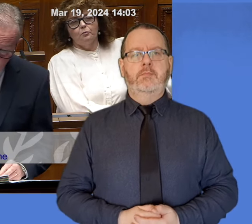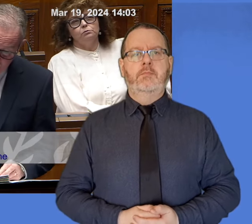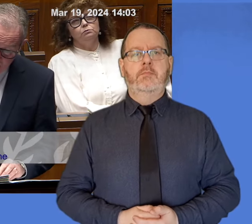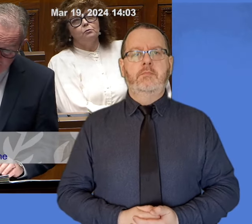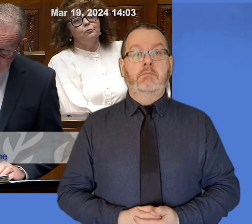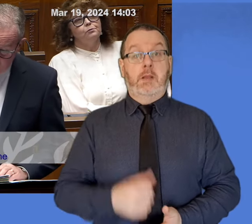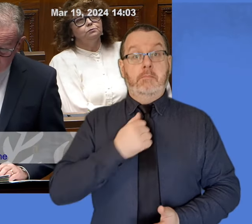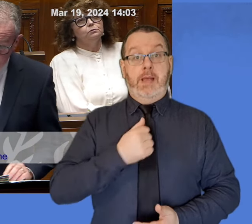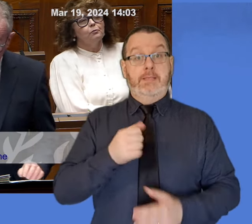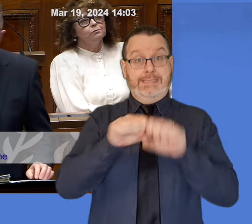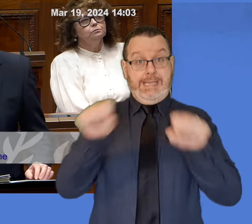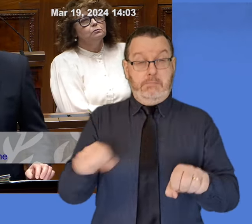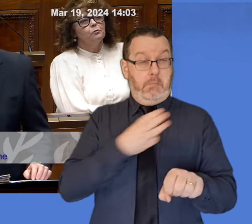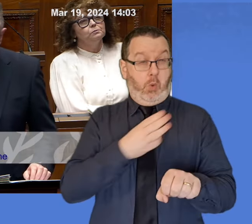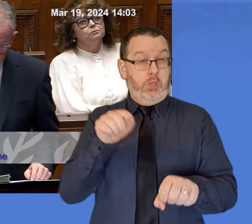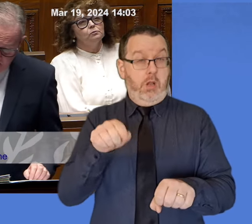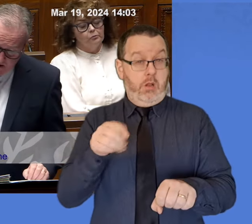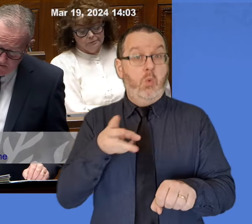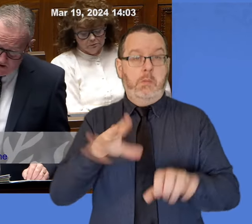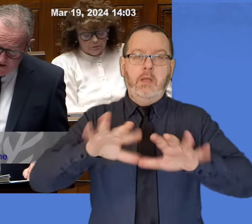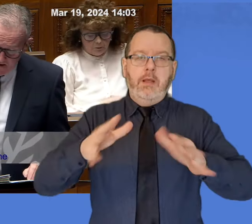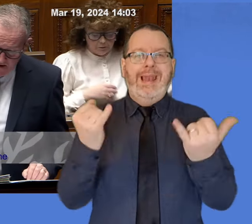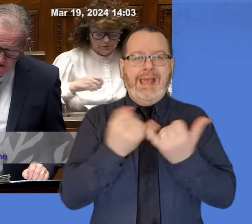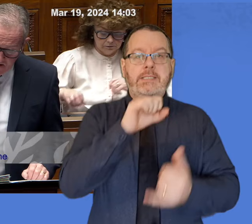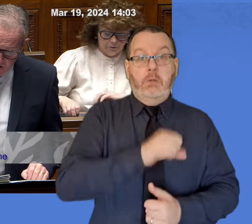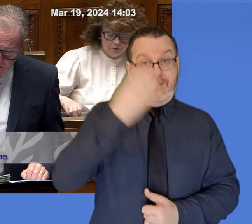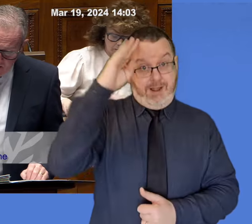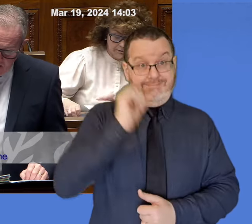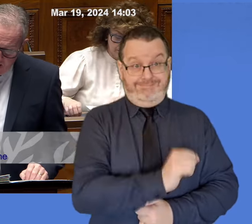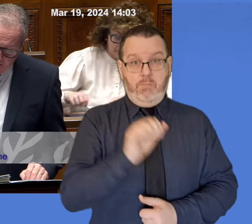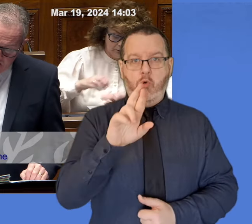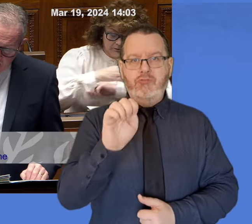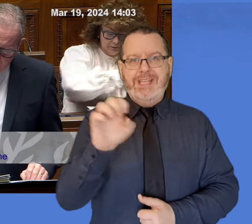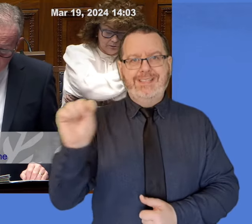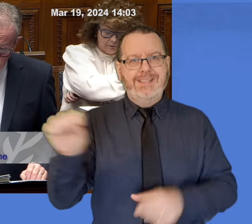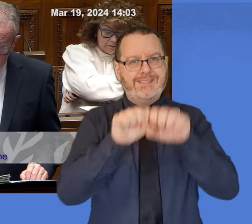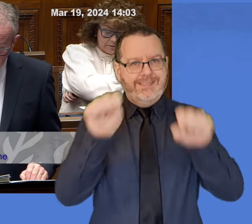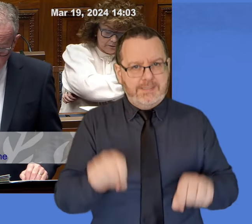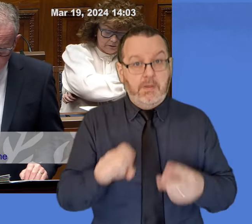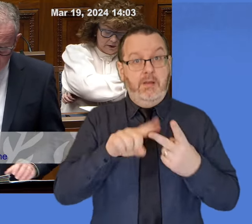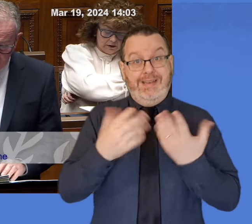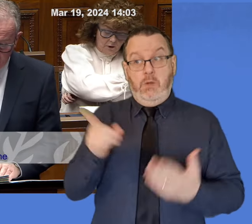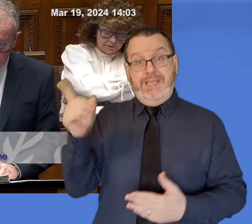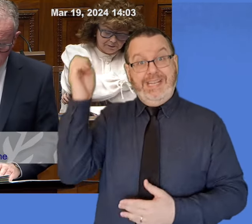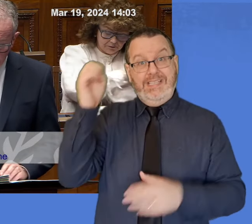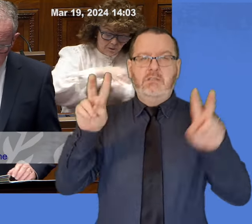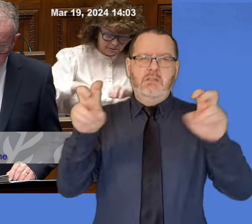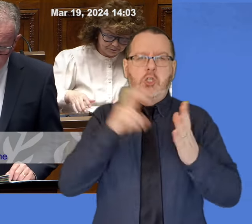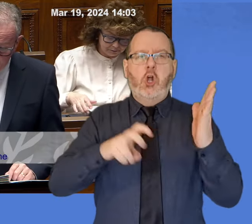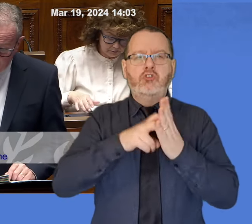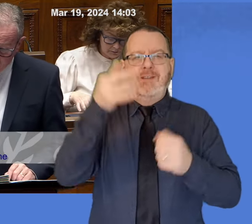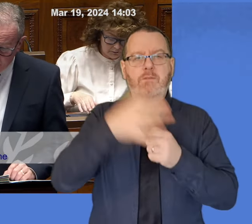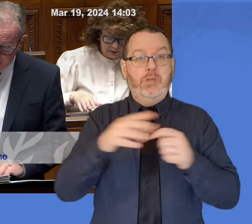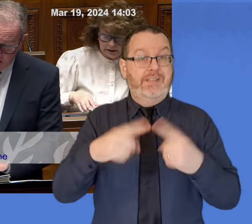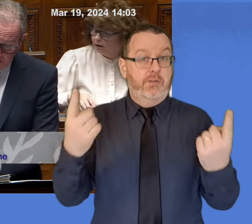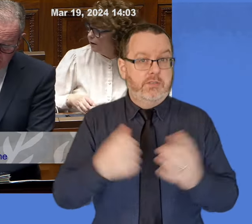The proposed scheme will have similarities to the RESS scheme, RESS, in the south, and the current contract for difference scheme in Britain.